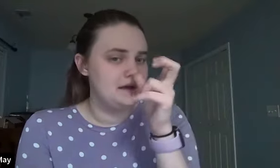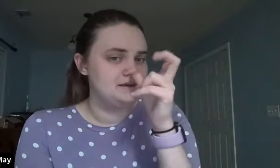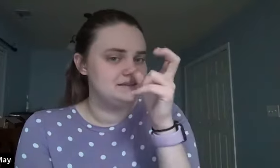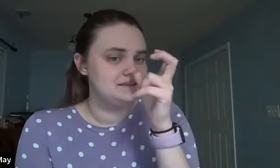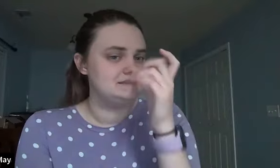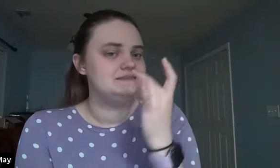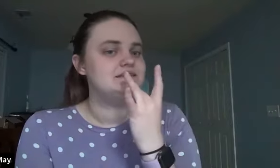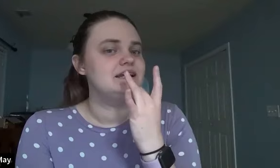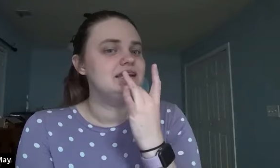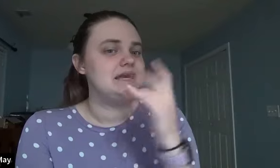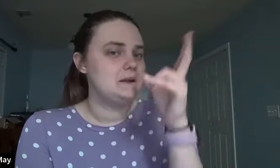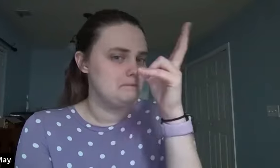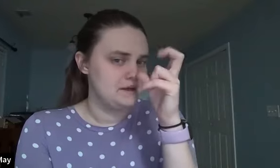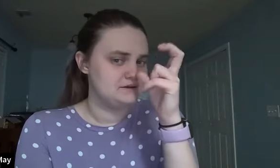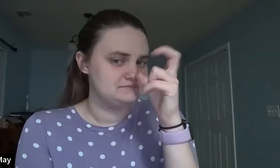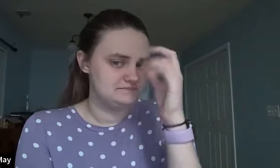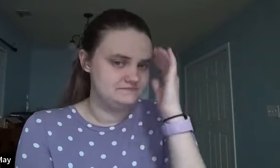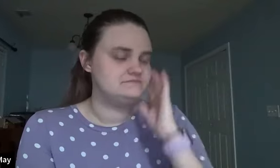bug, lightning bug.